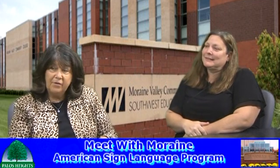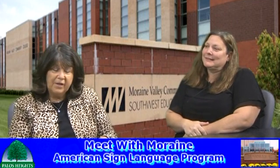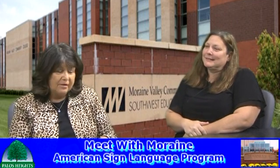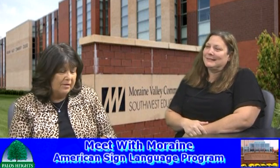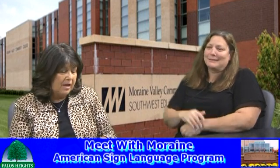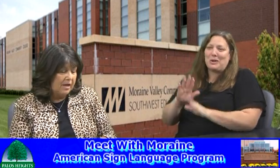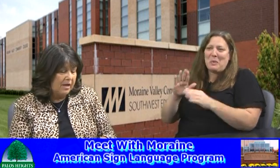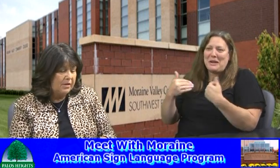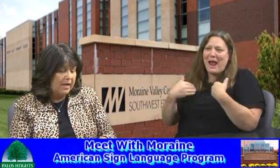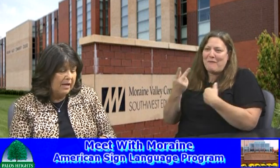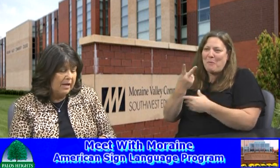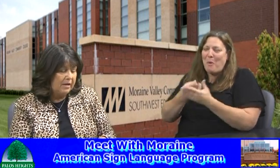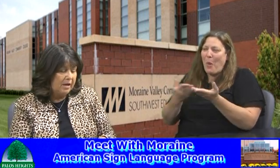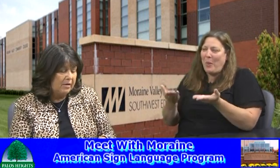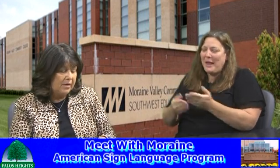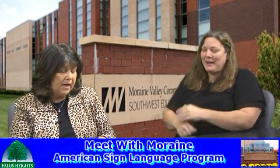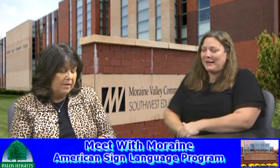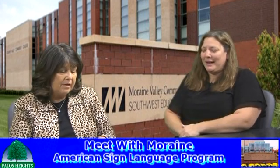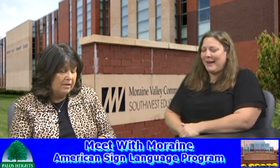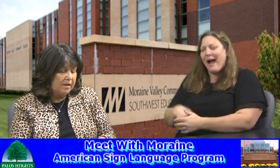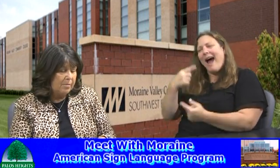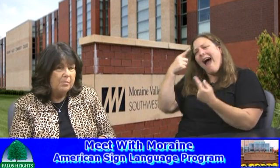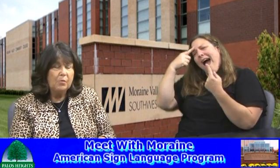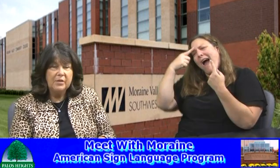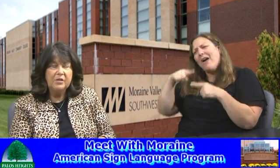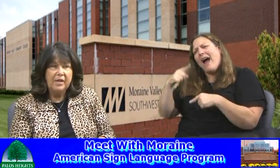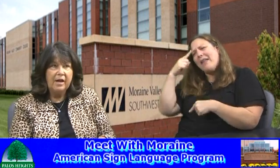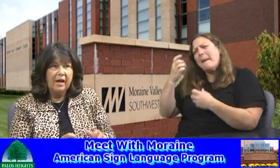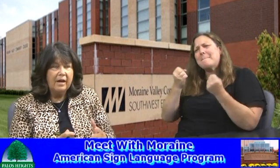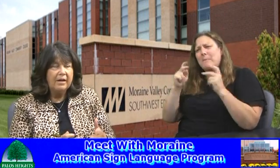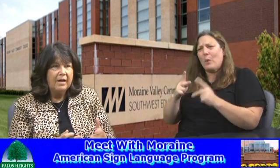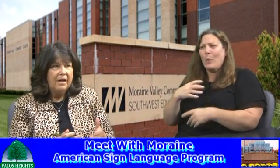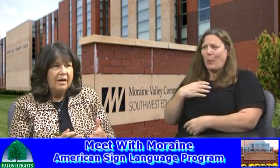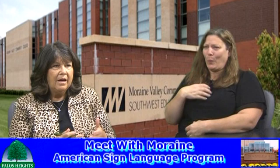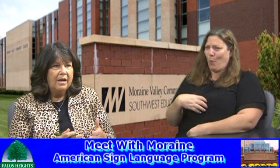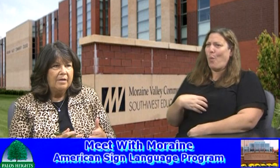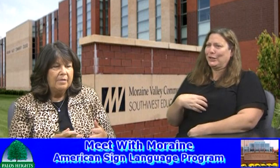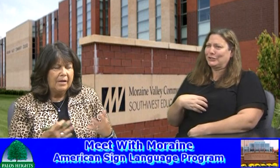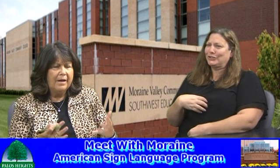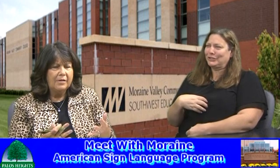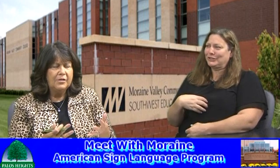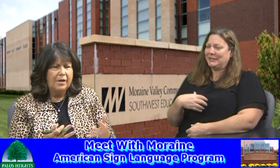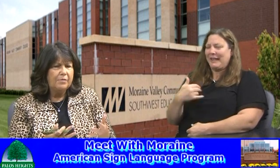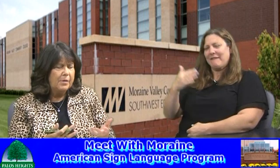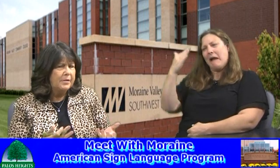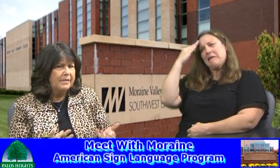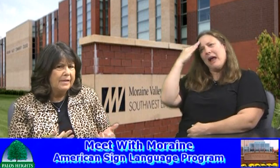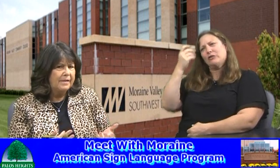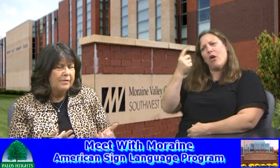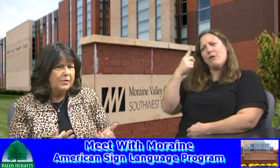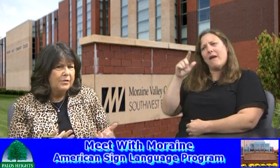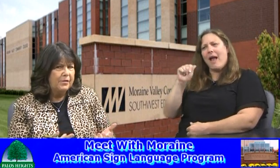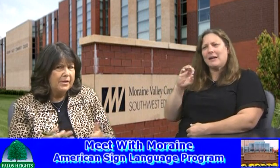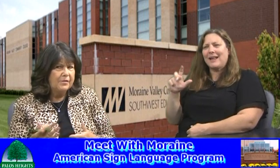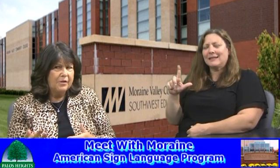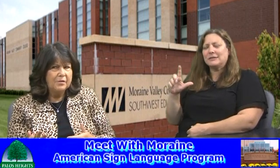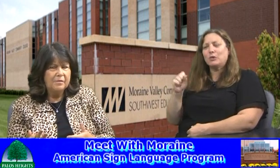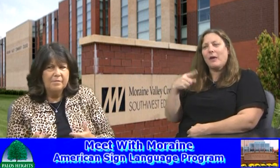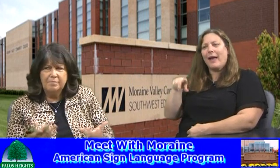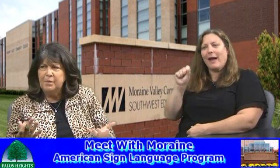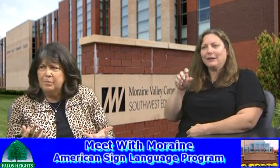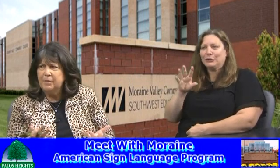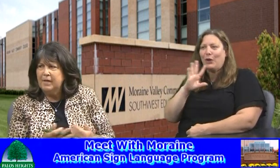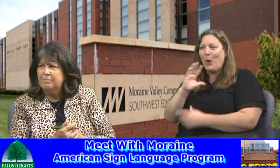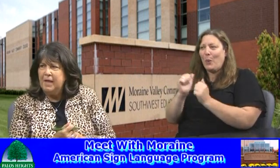to have you here. And I agree. I think a lot of people wish they had a knowledge of American Sign Language so they could talk